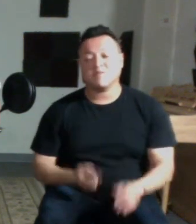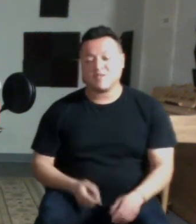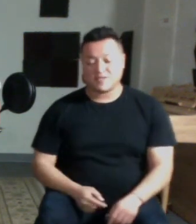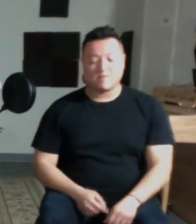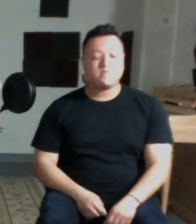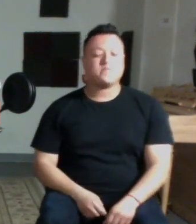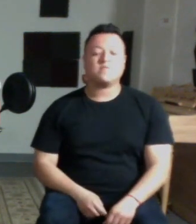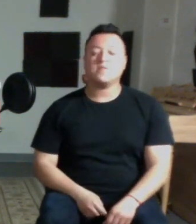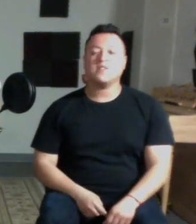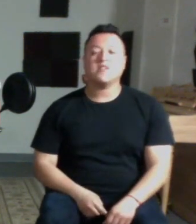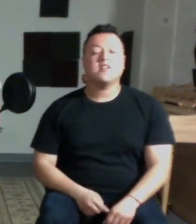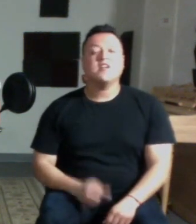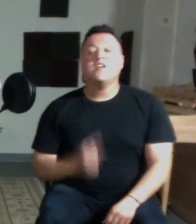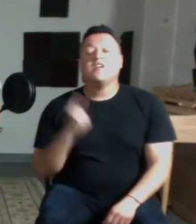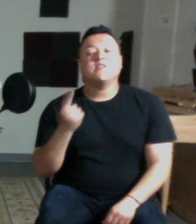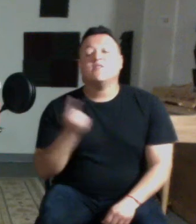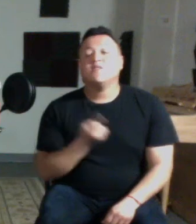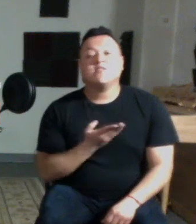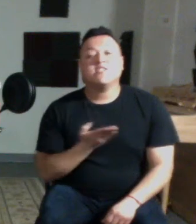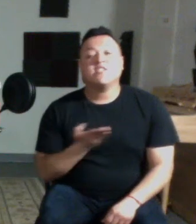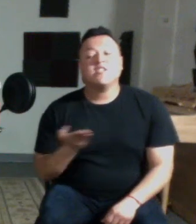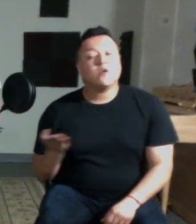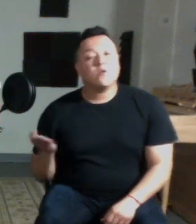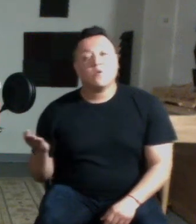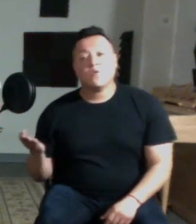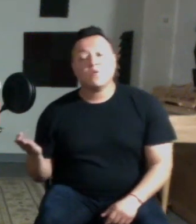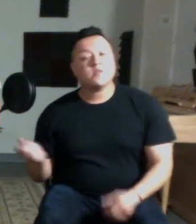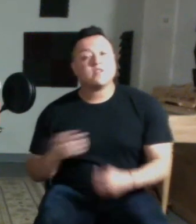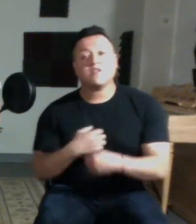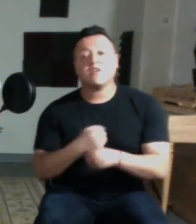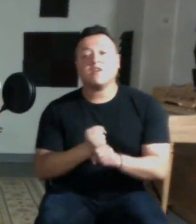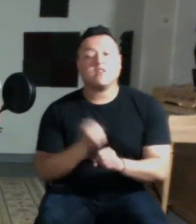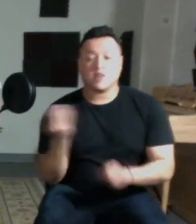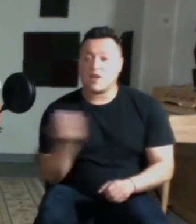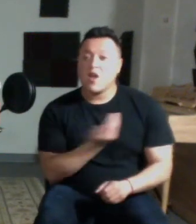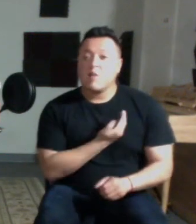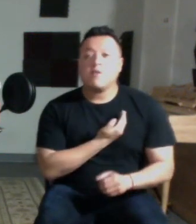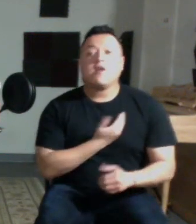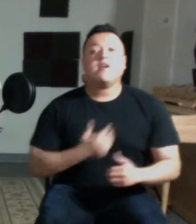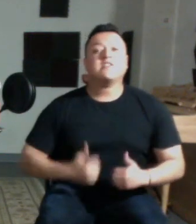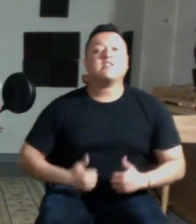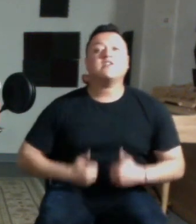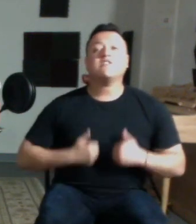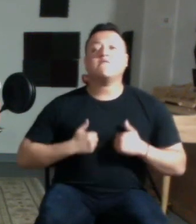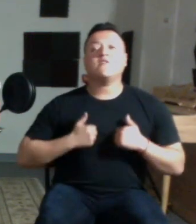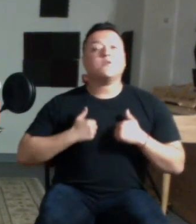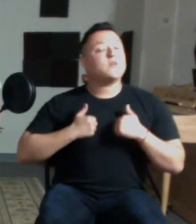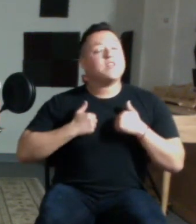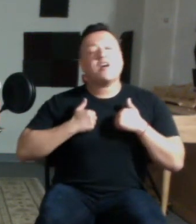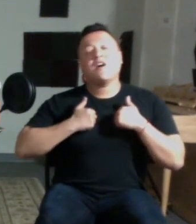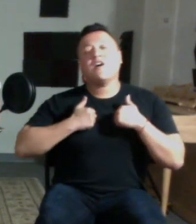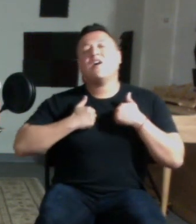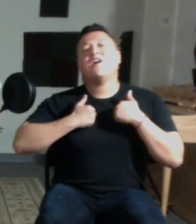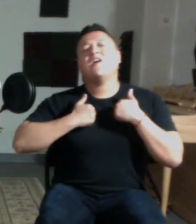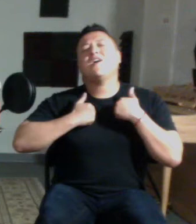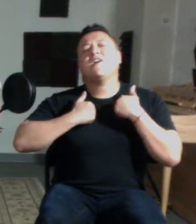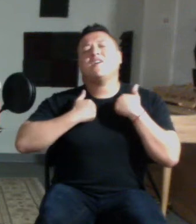sometimes. It is the only thing that makes us feel